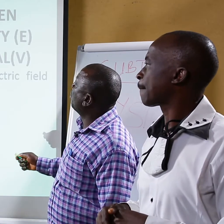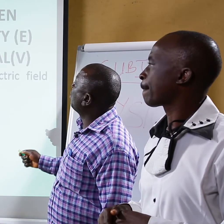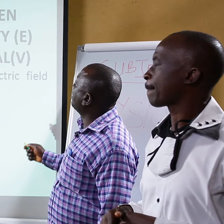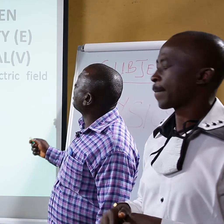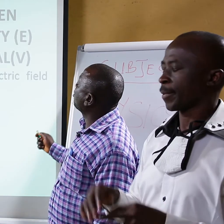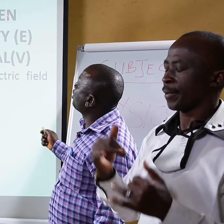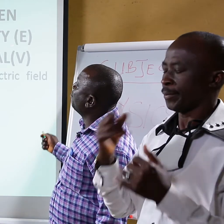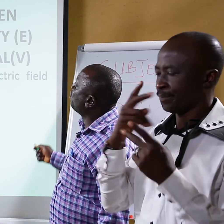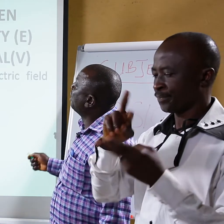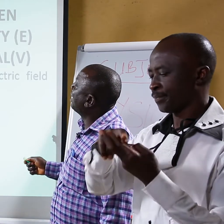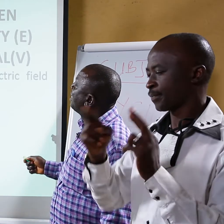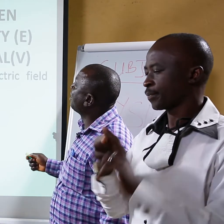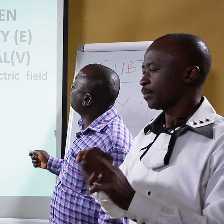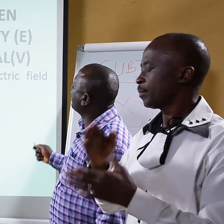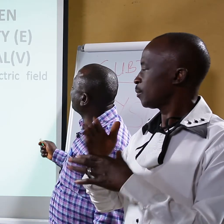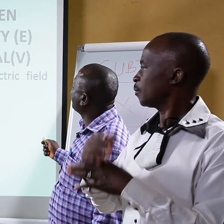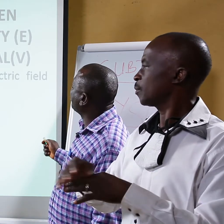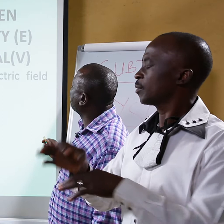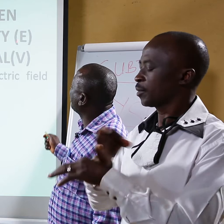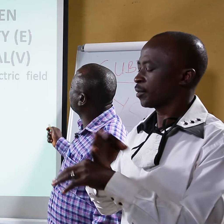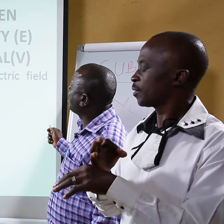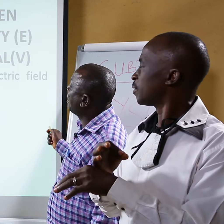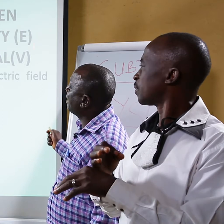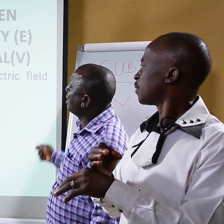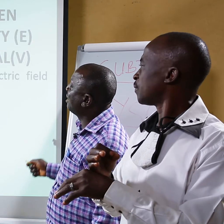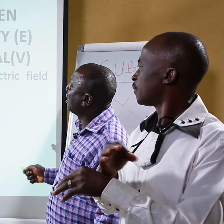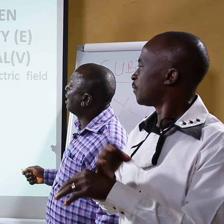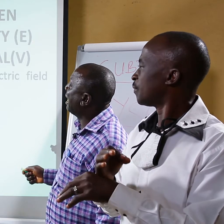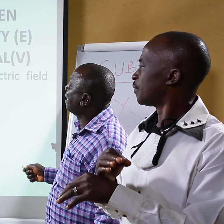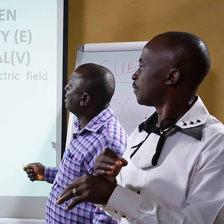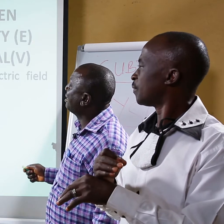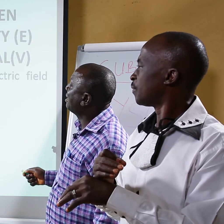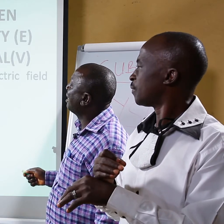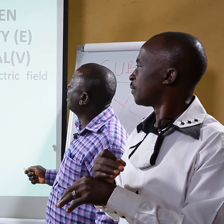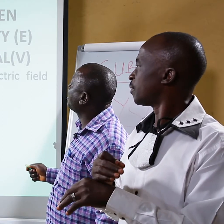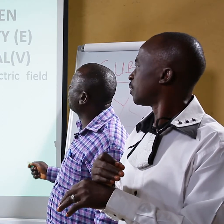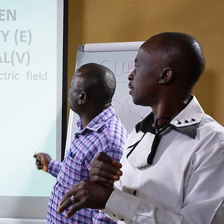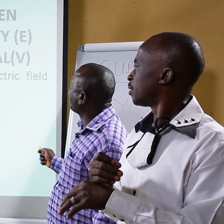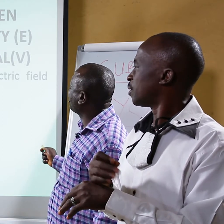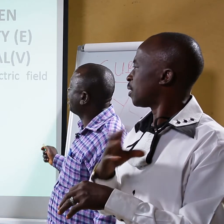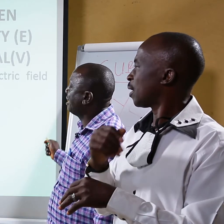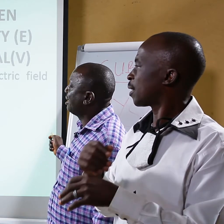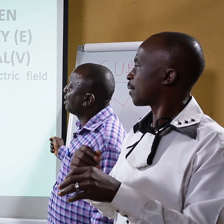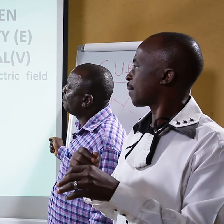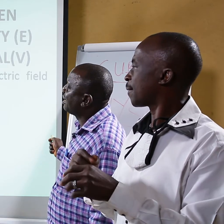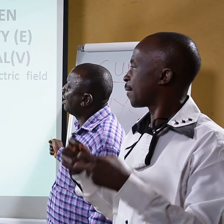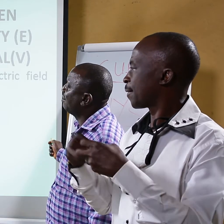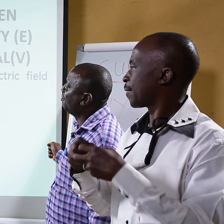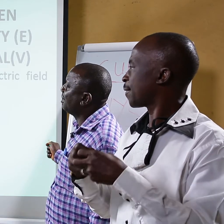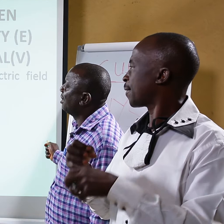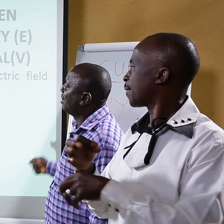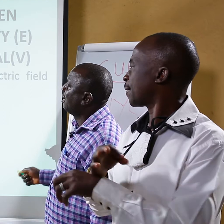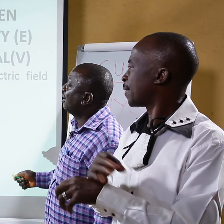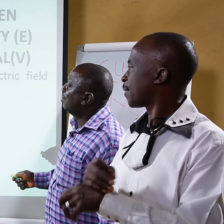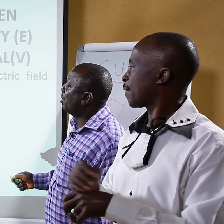Now we look at the relationship between electric field intensity, capital E, and electric potential, capital